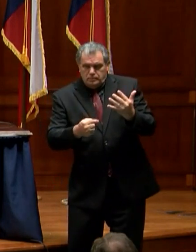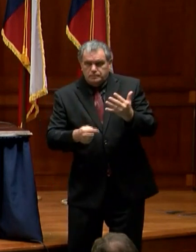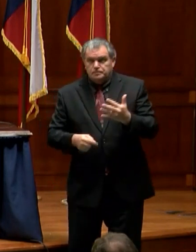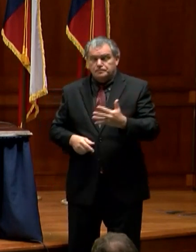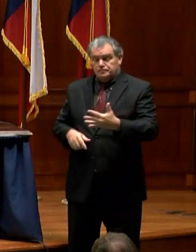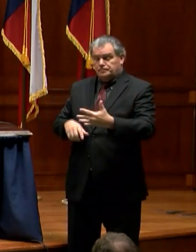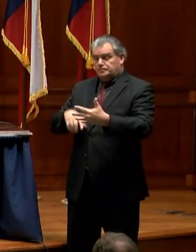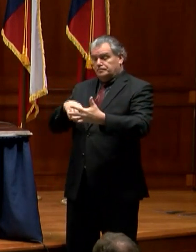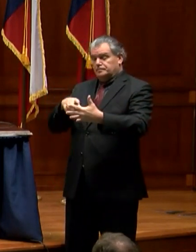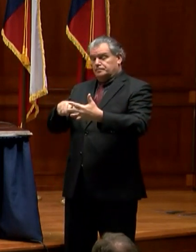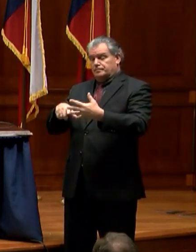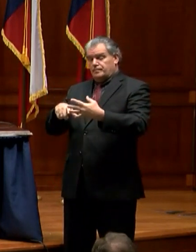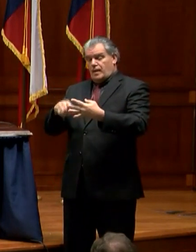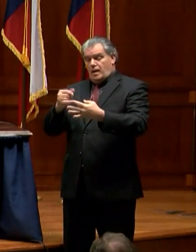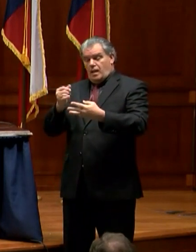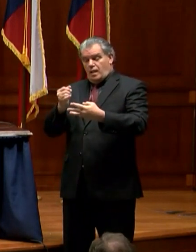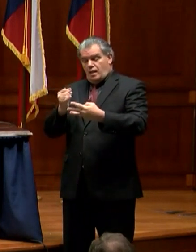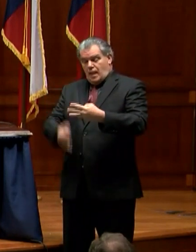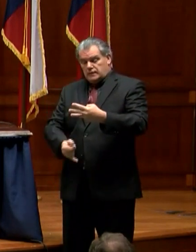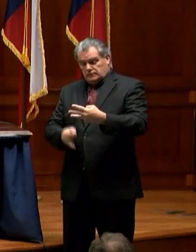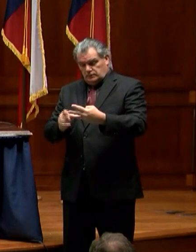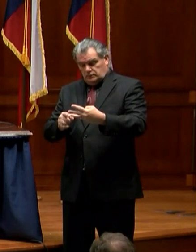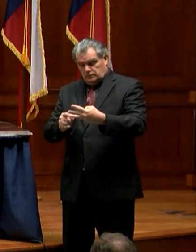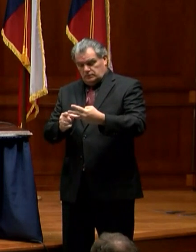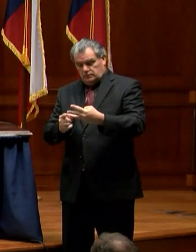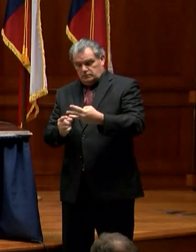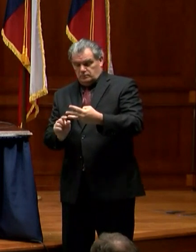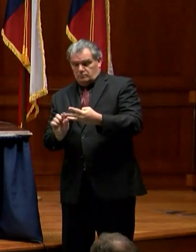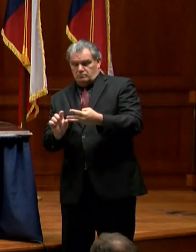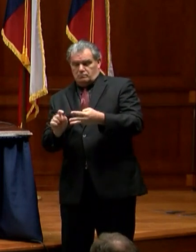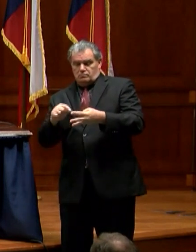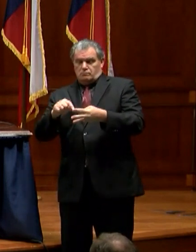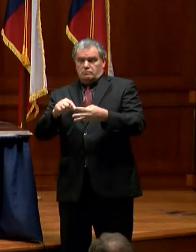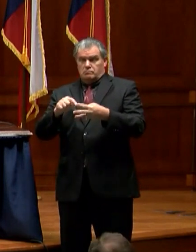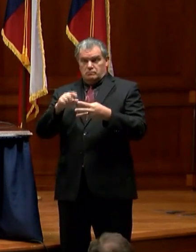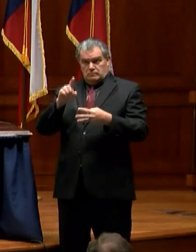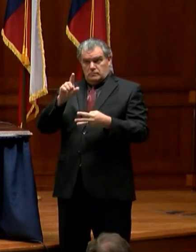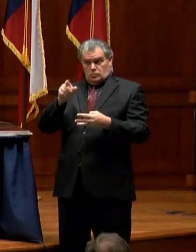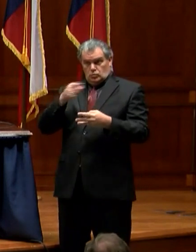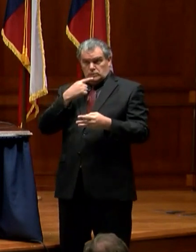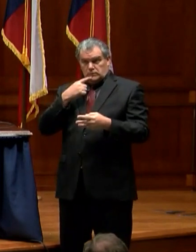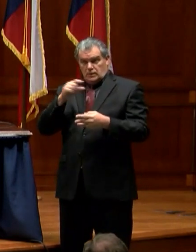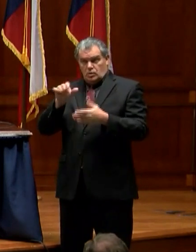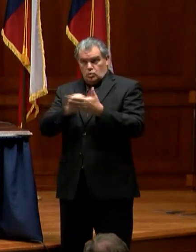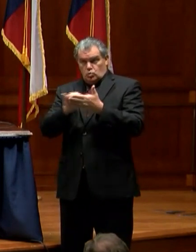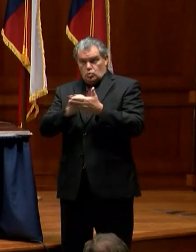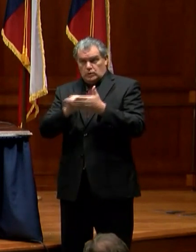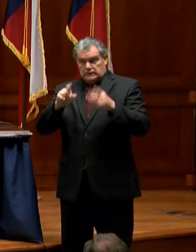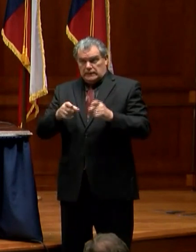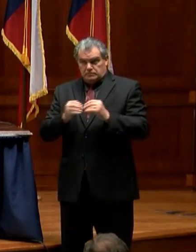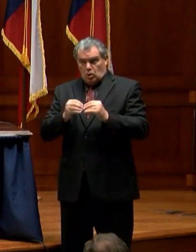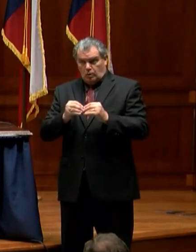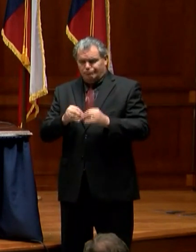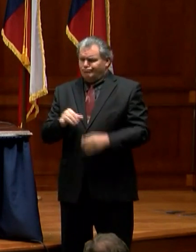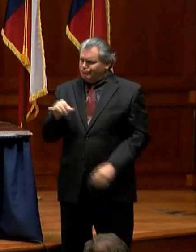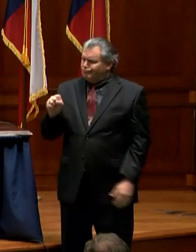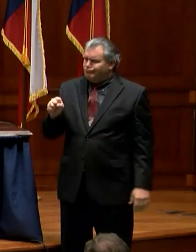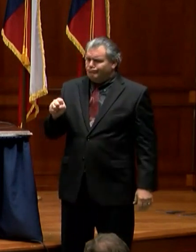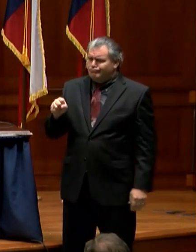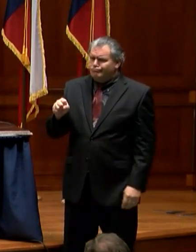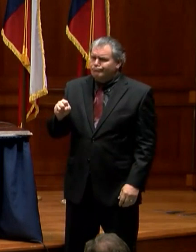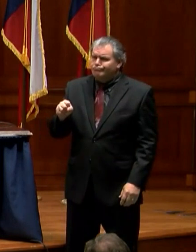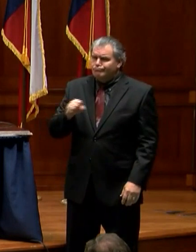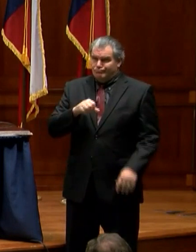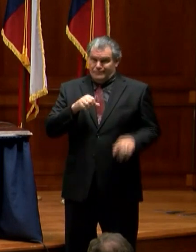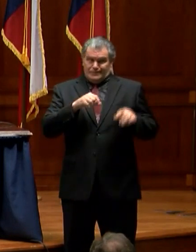the first thing that you mentioned, and that is, has New York tested more? Yes. They've had a far